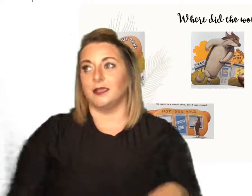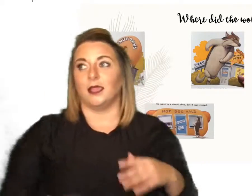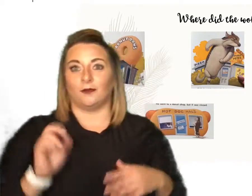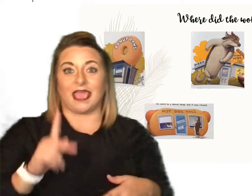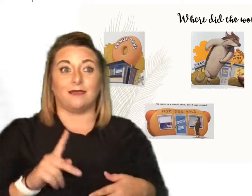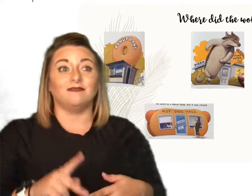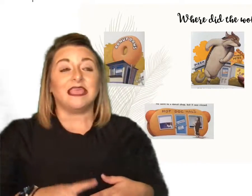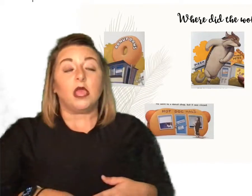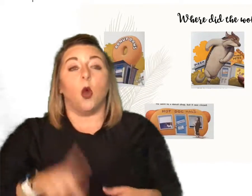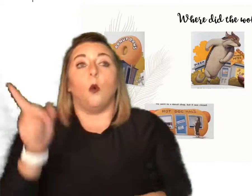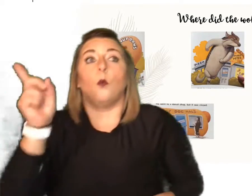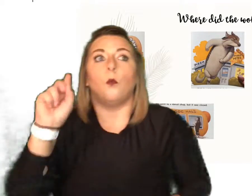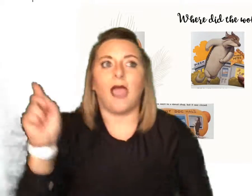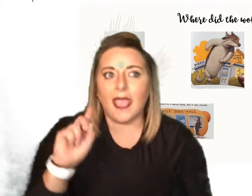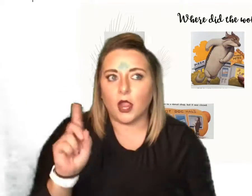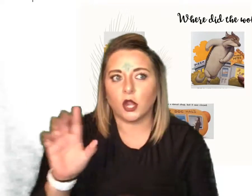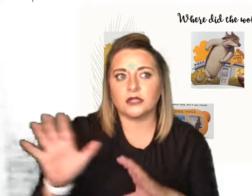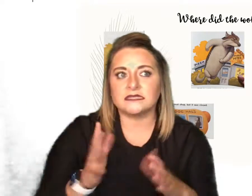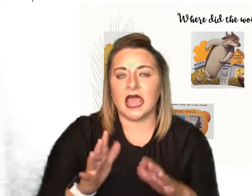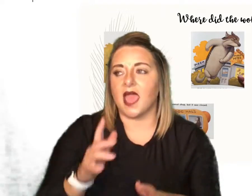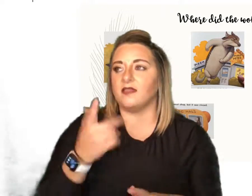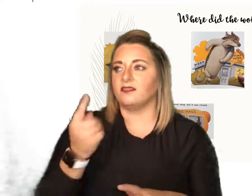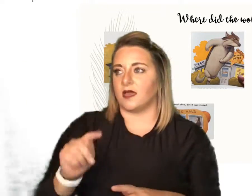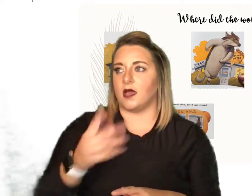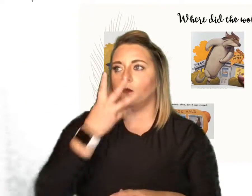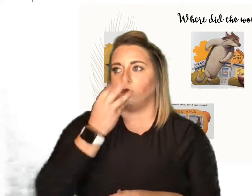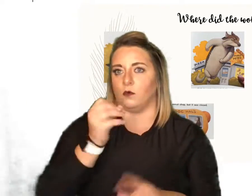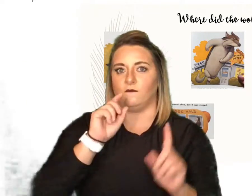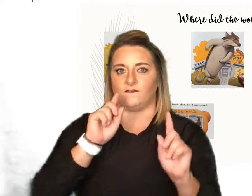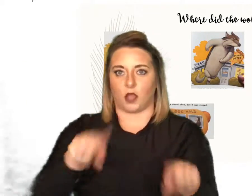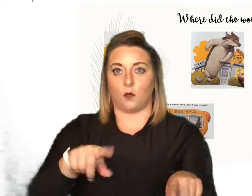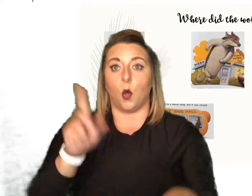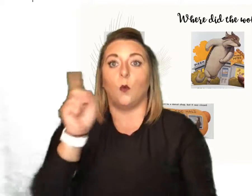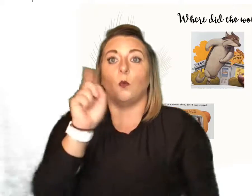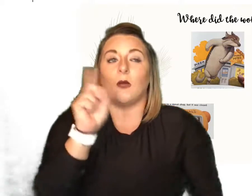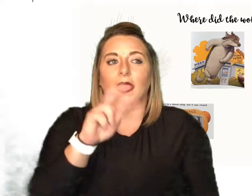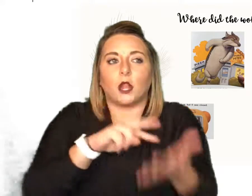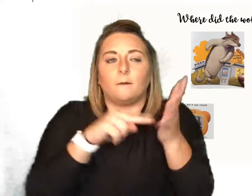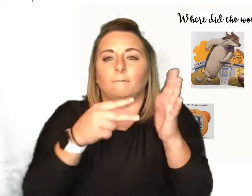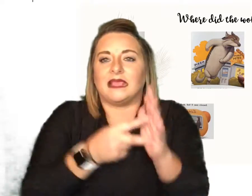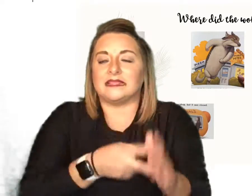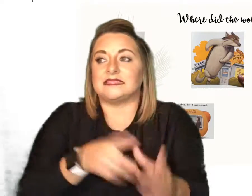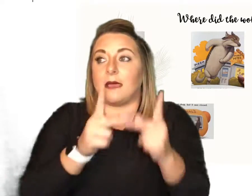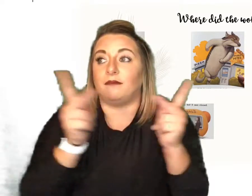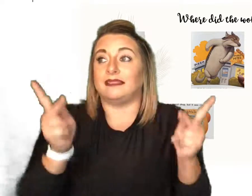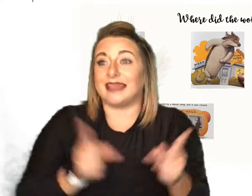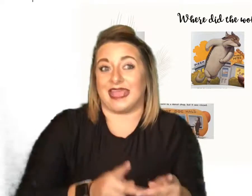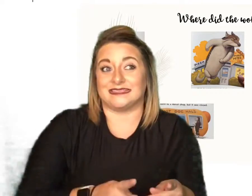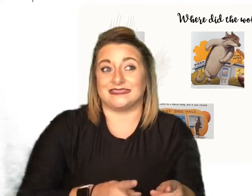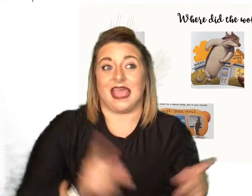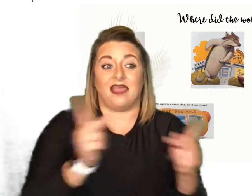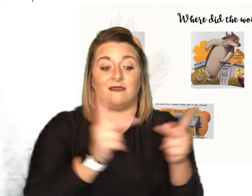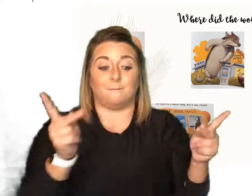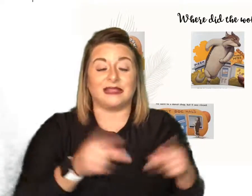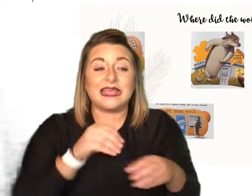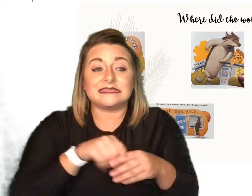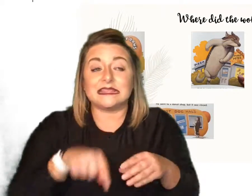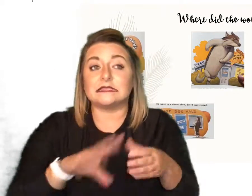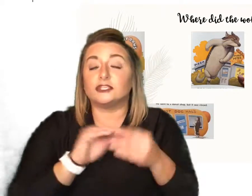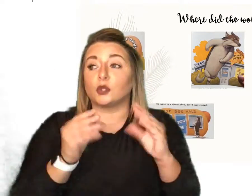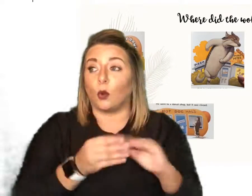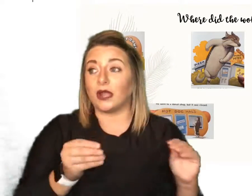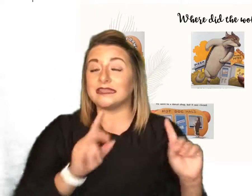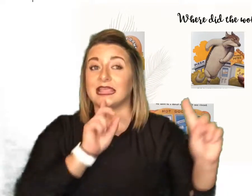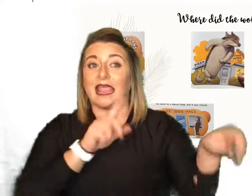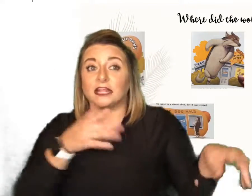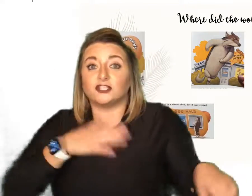house. Okay, where did the wolf go? Where means a place. And the place